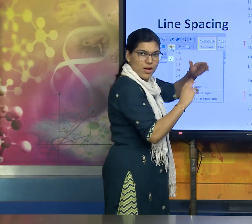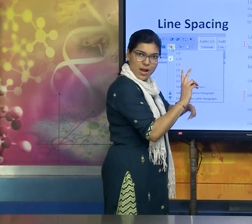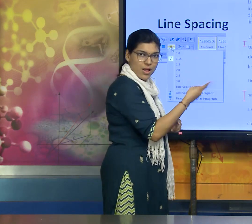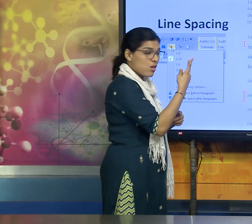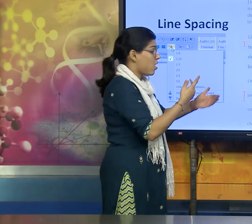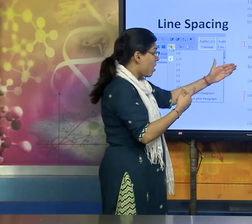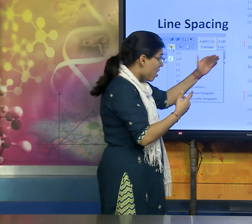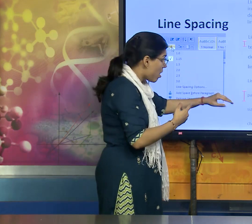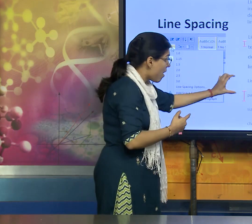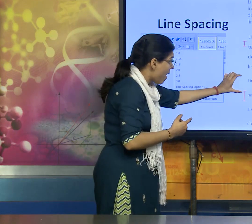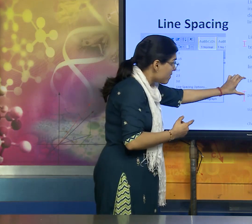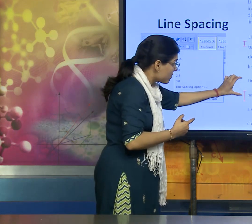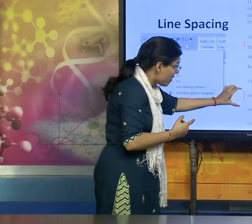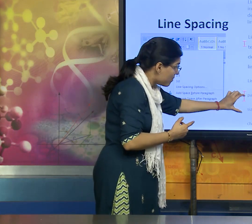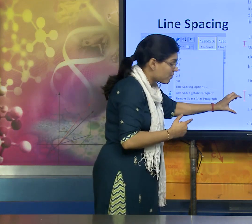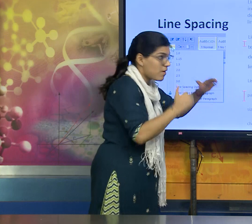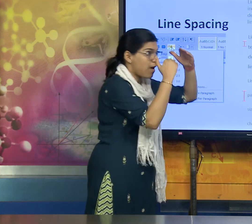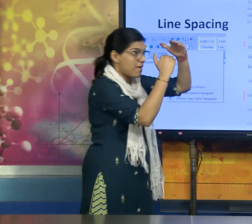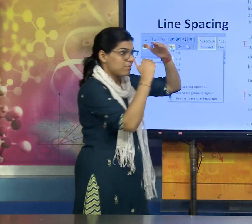are shown in the picture.